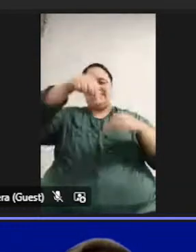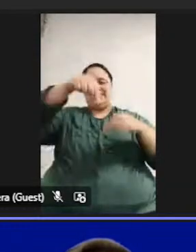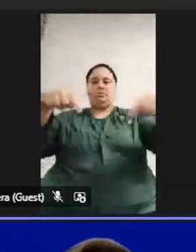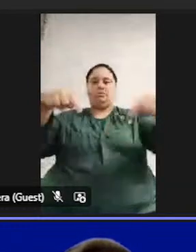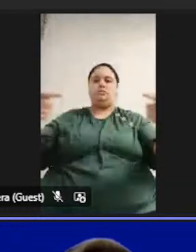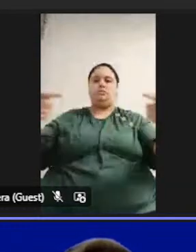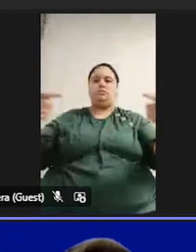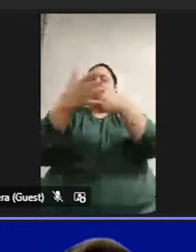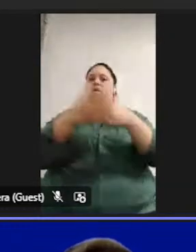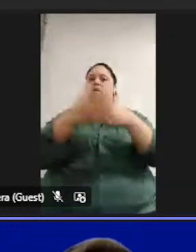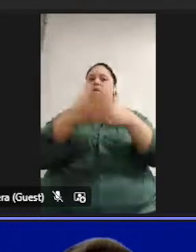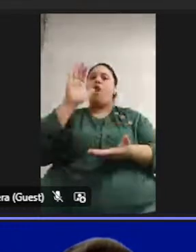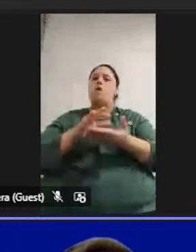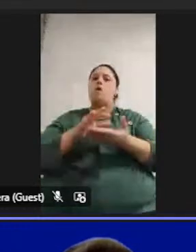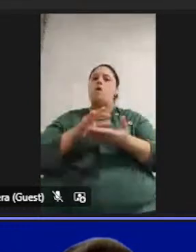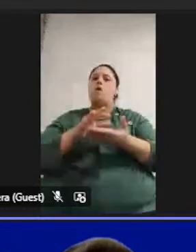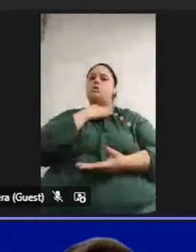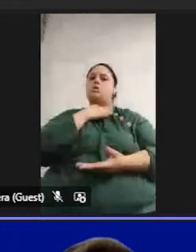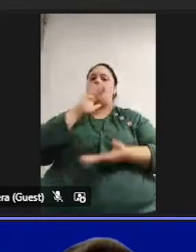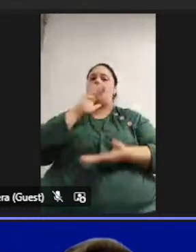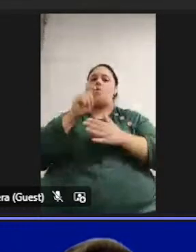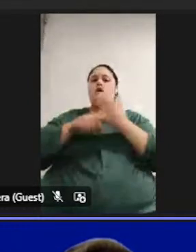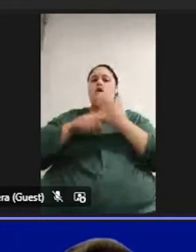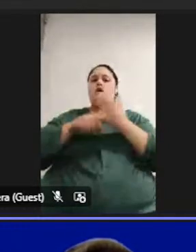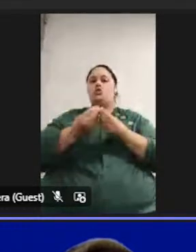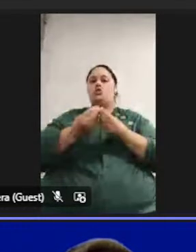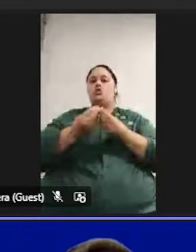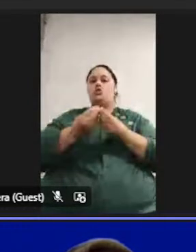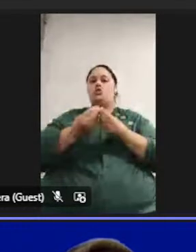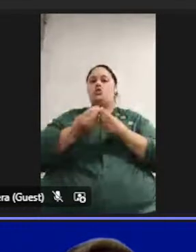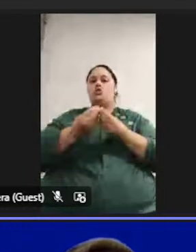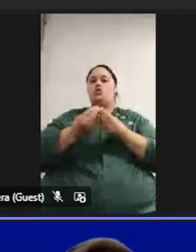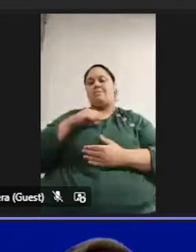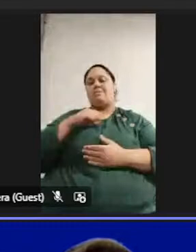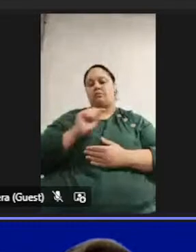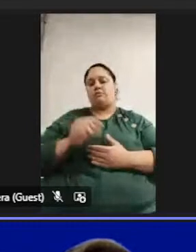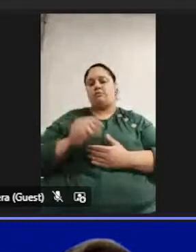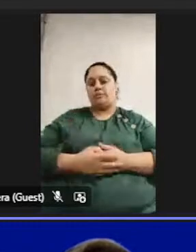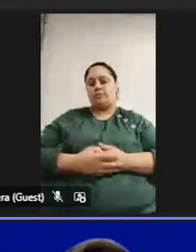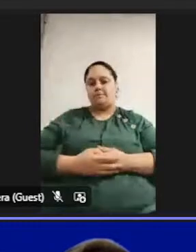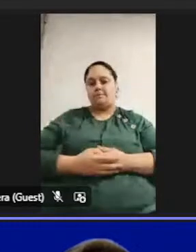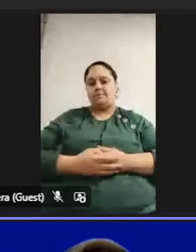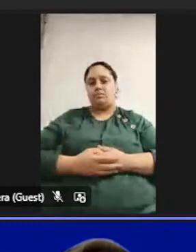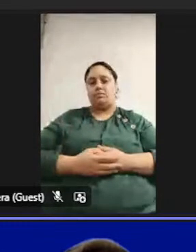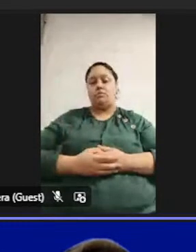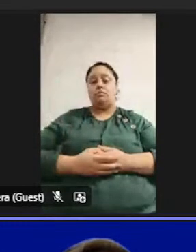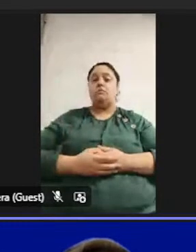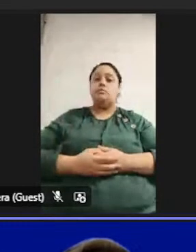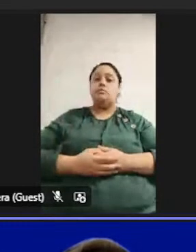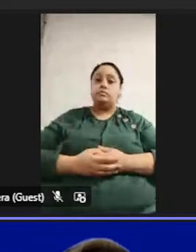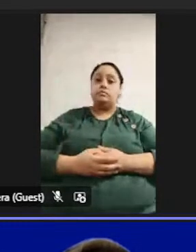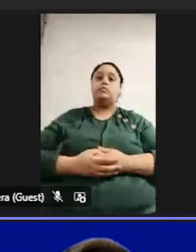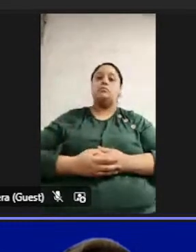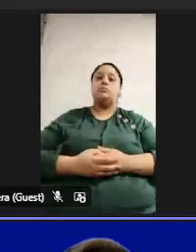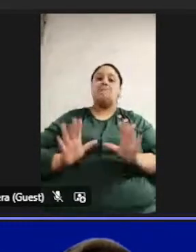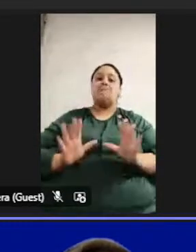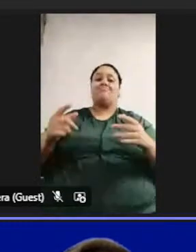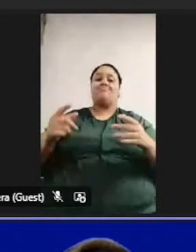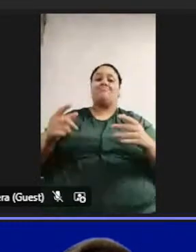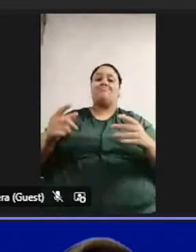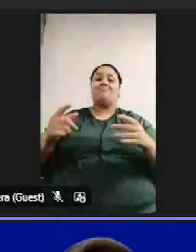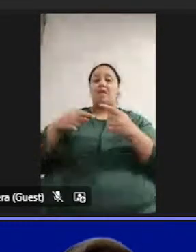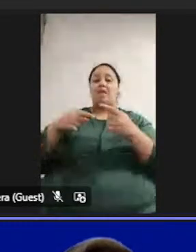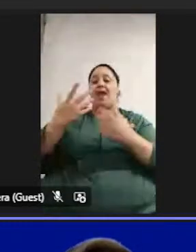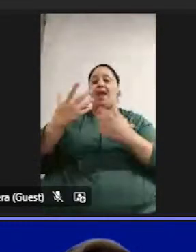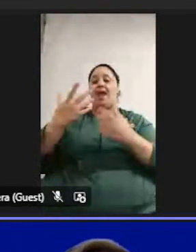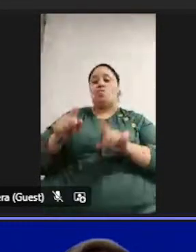and therefore a lower cost solution for municipalities. In the wheeling space, essentially there's been support to a number